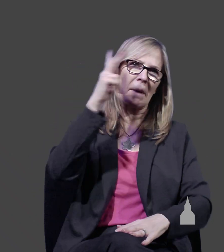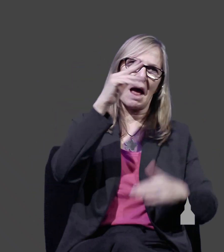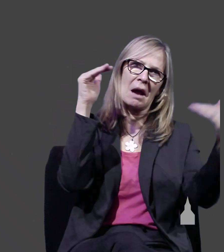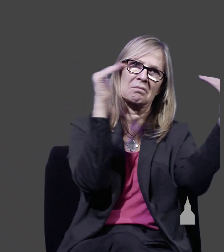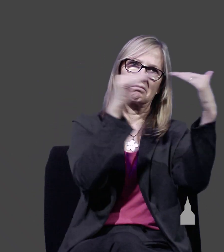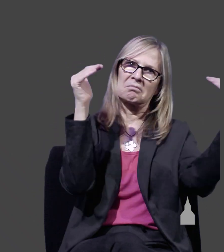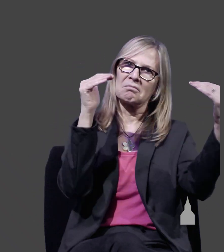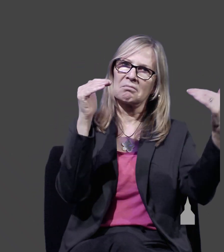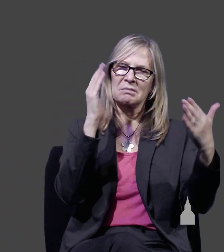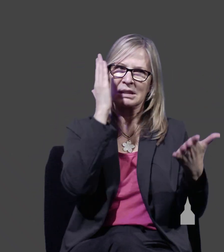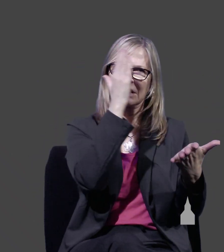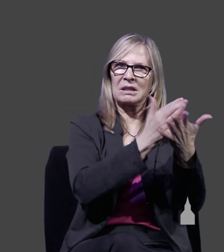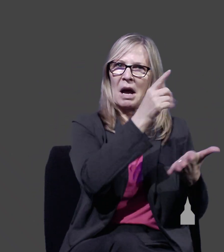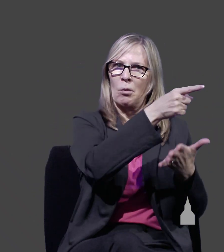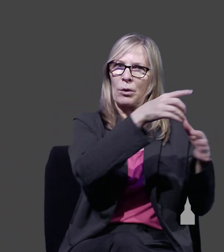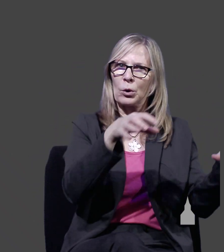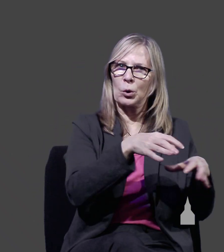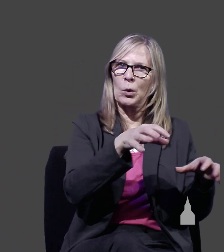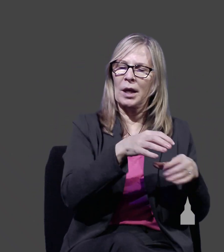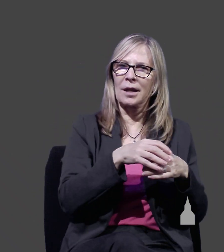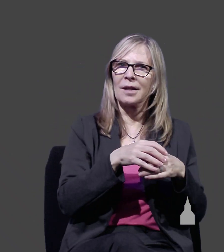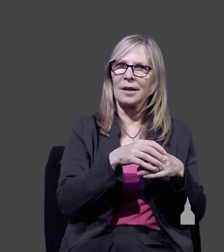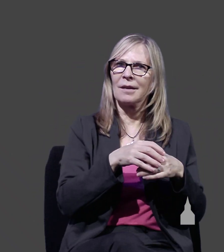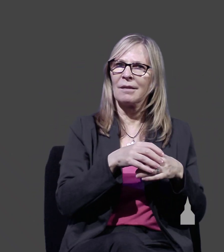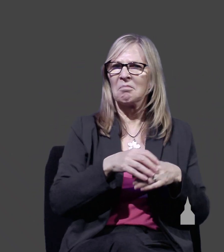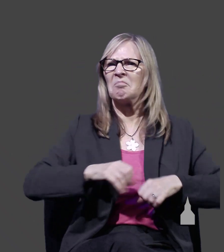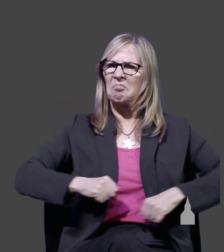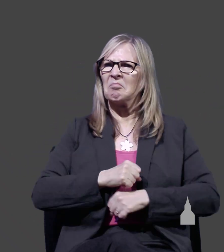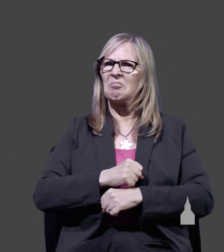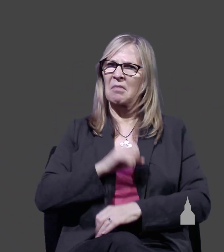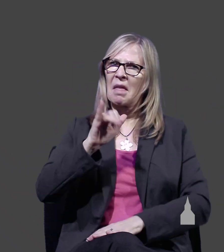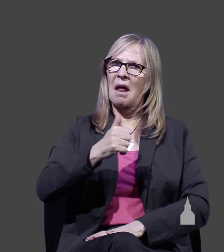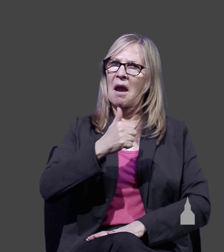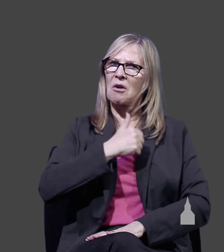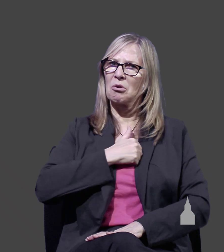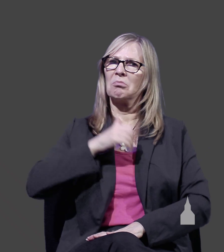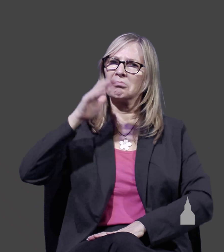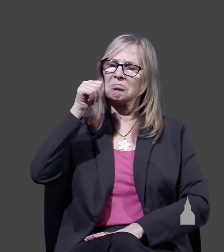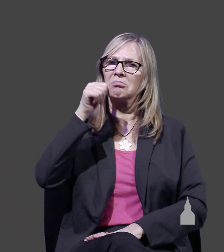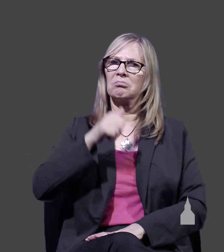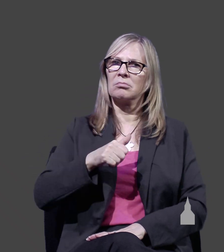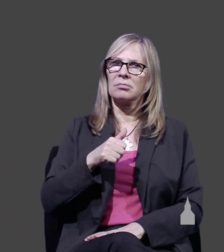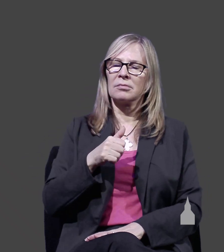they're doing. They're going to learn they can't push us around.